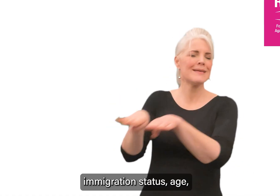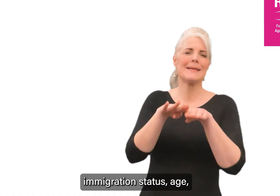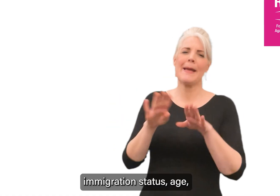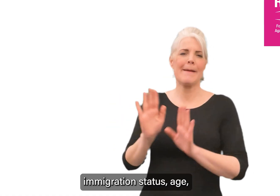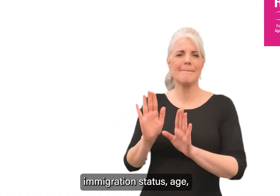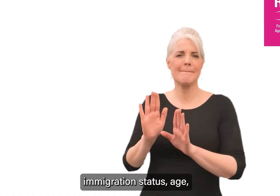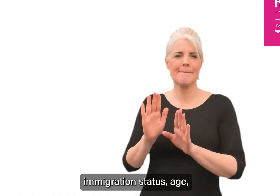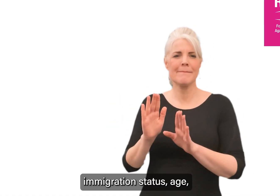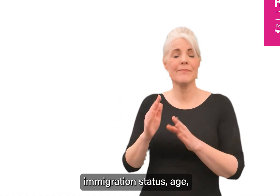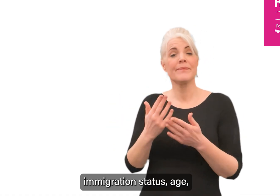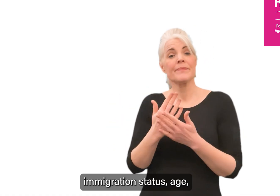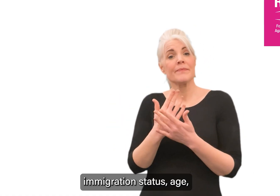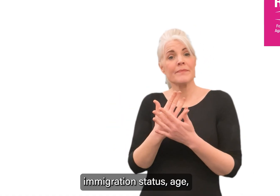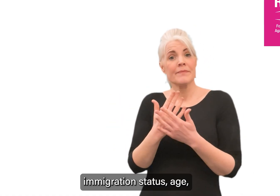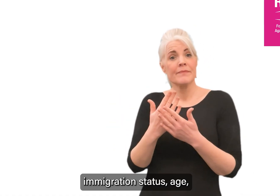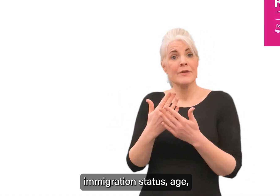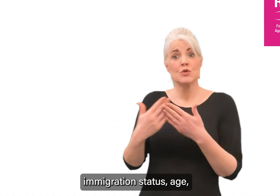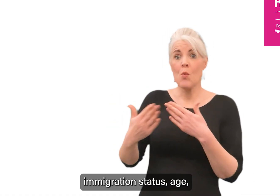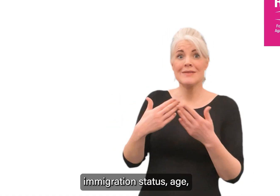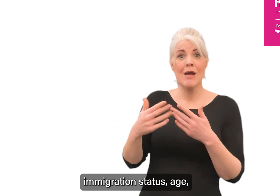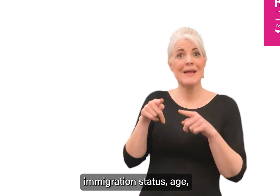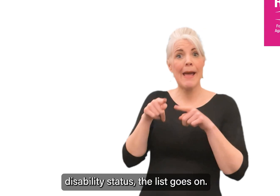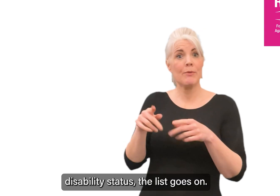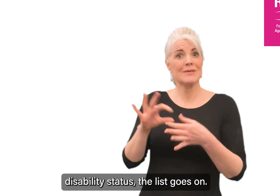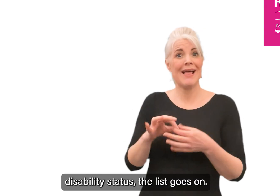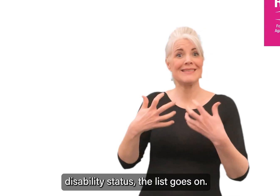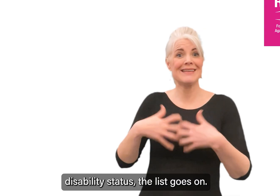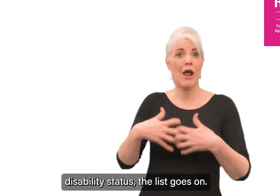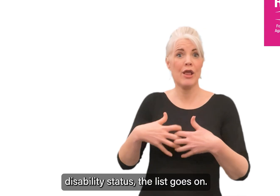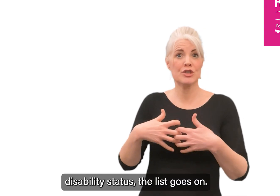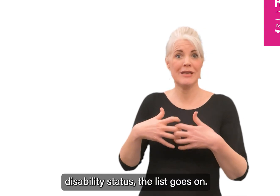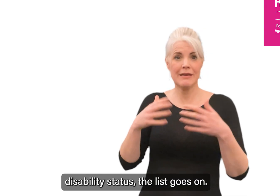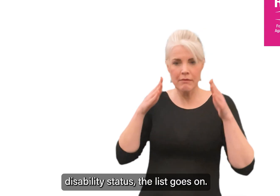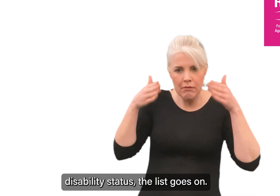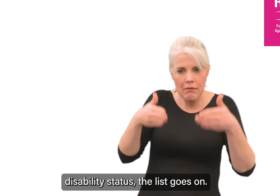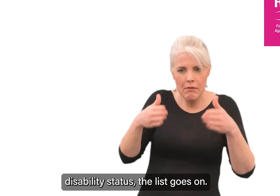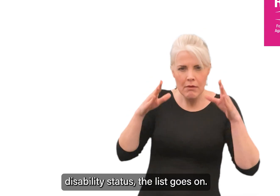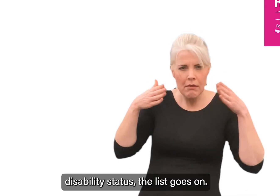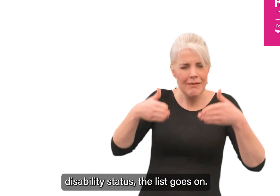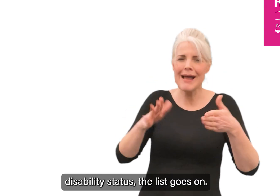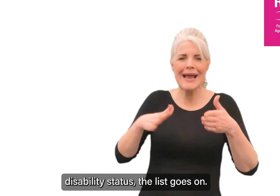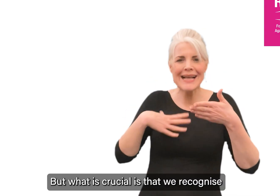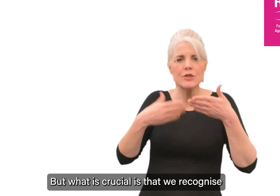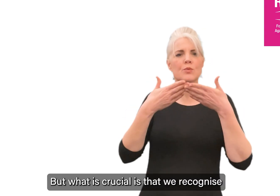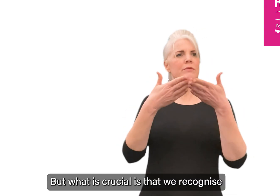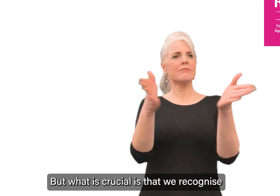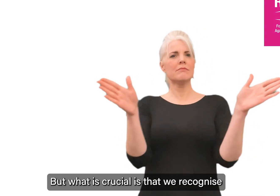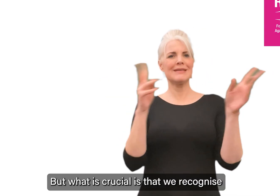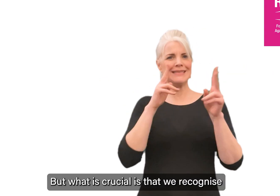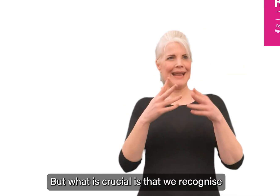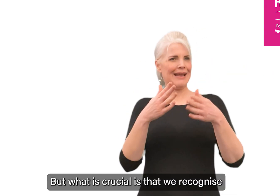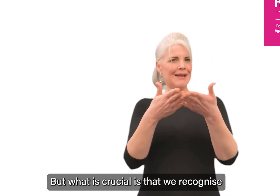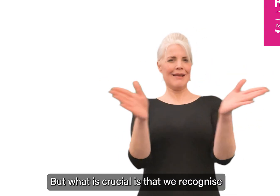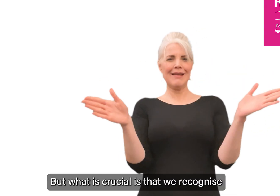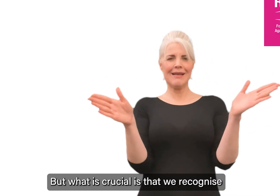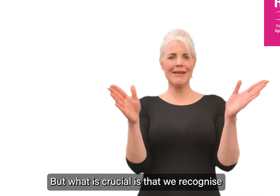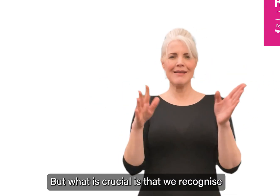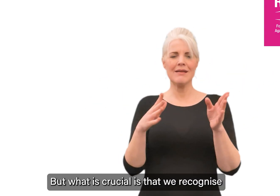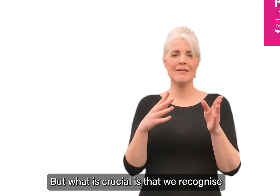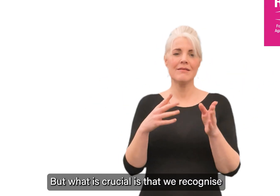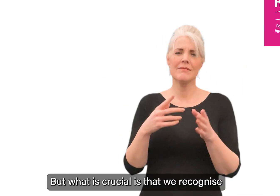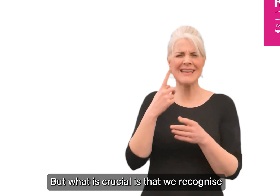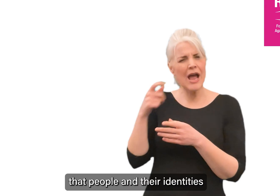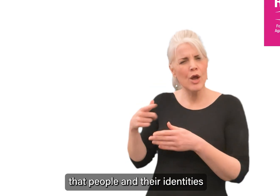religion, immigration status, age, disability status, the list goes on. But what is crucial is that